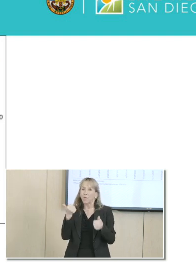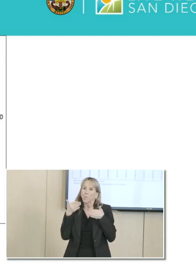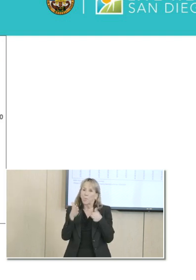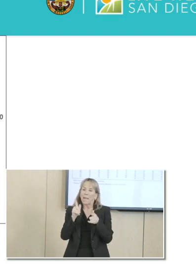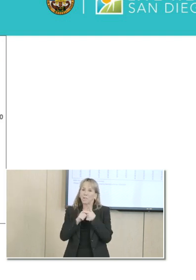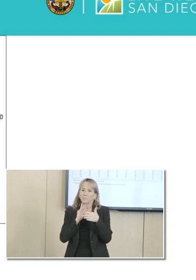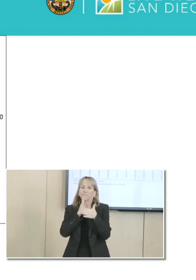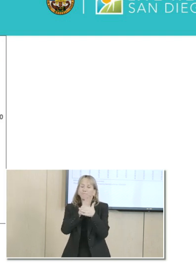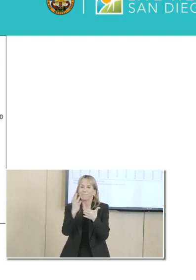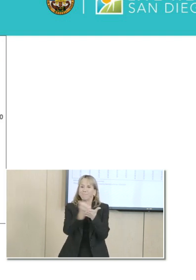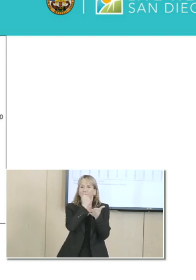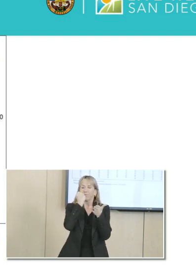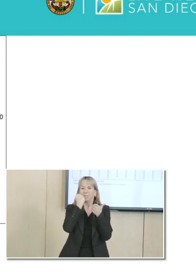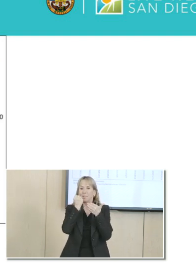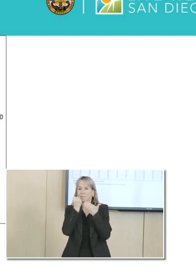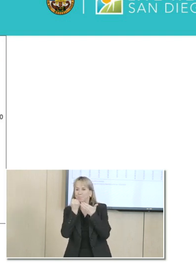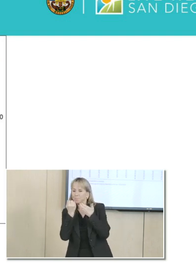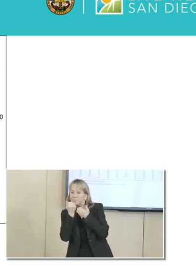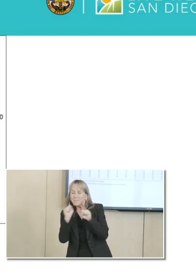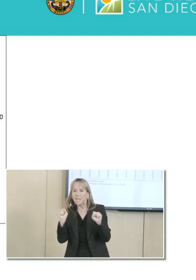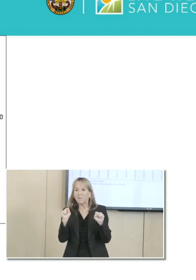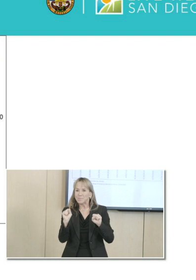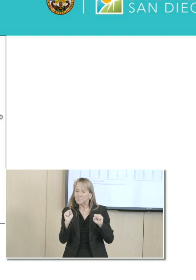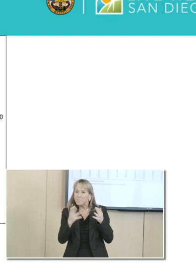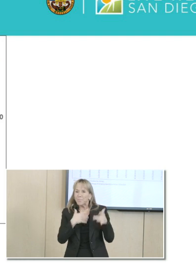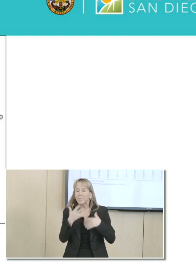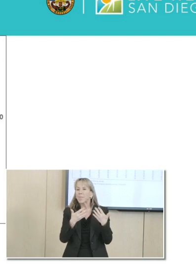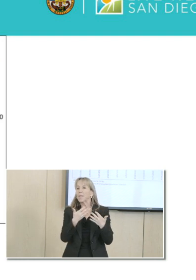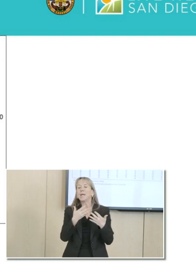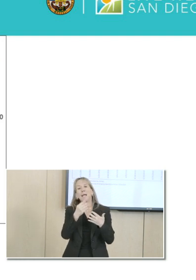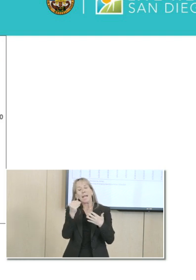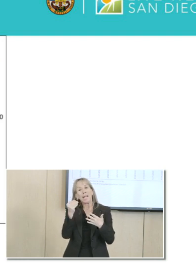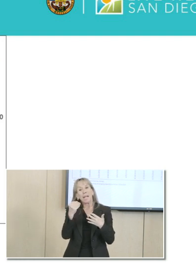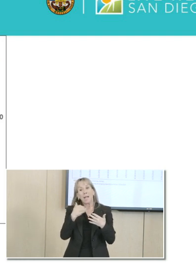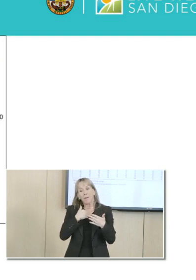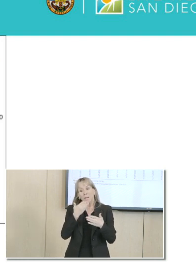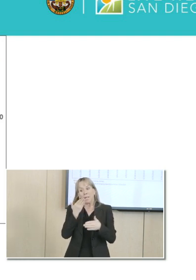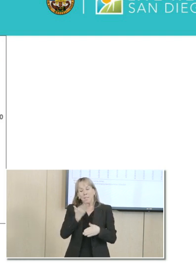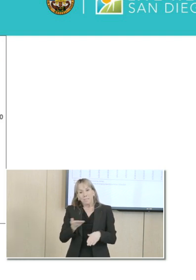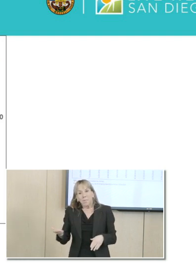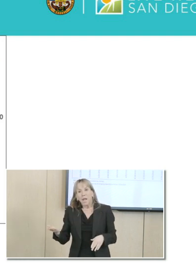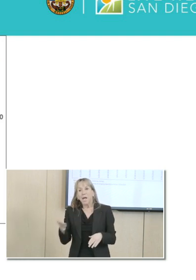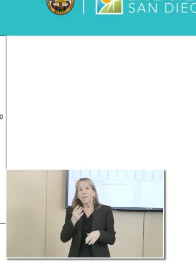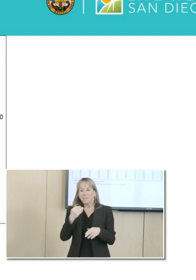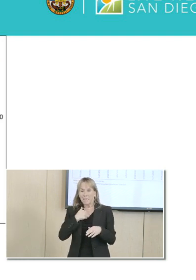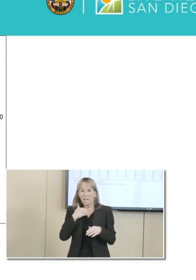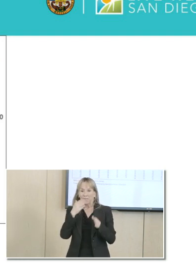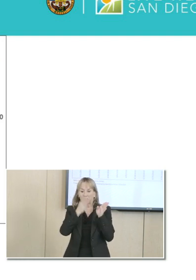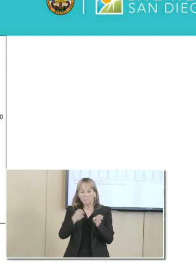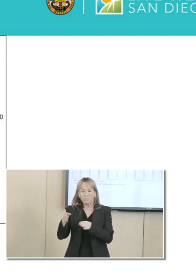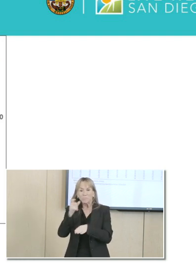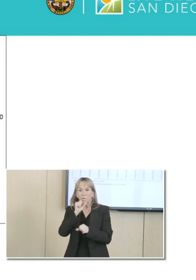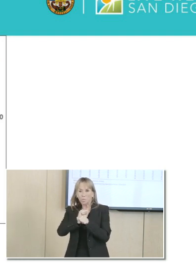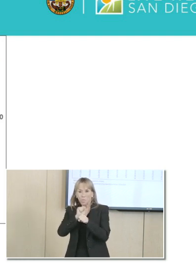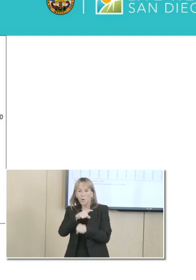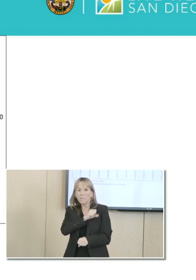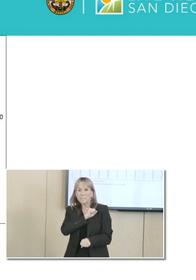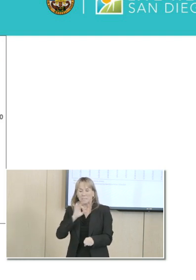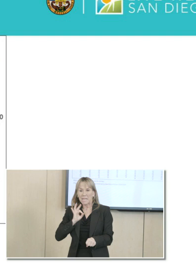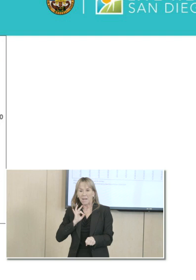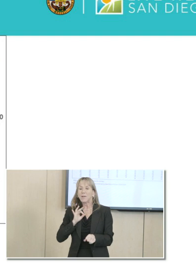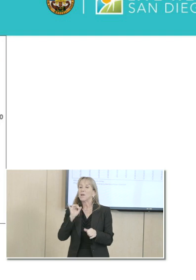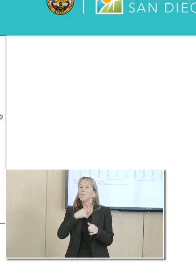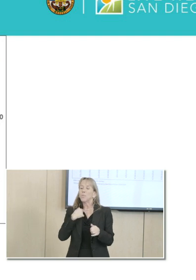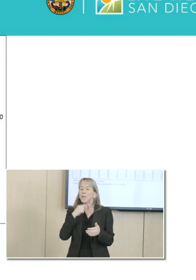interventions with both supplies and staff, that the number of available beds will in fact